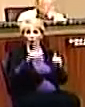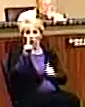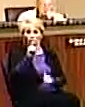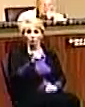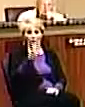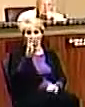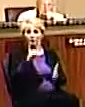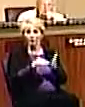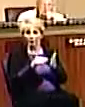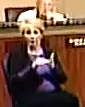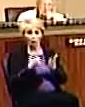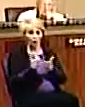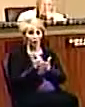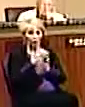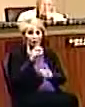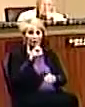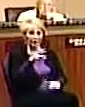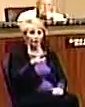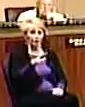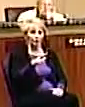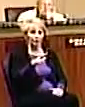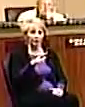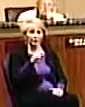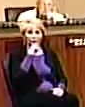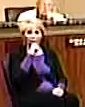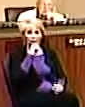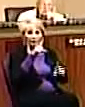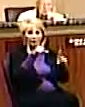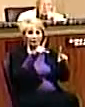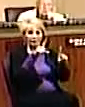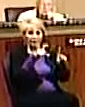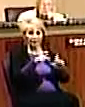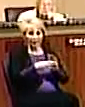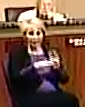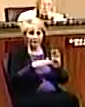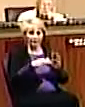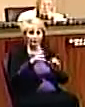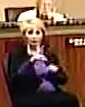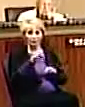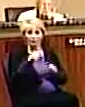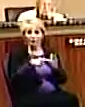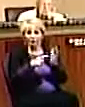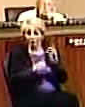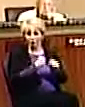1.6 million new cancer cases will be diagnosed in the United States this year.